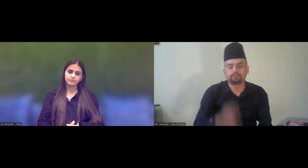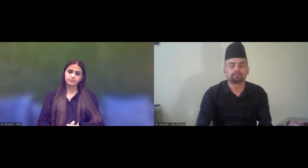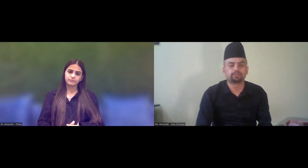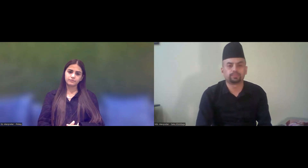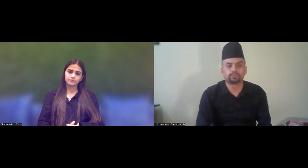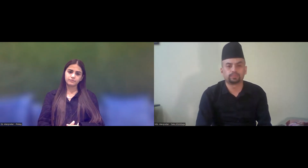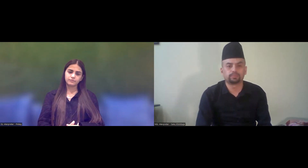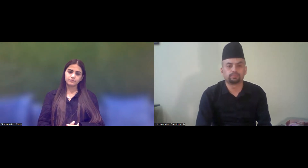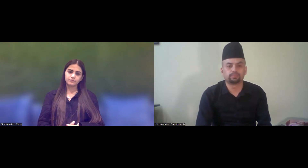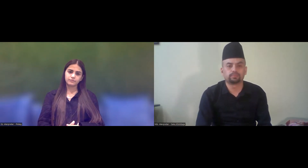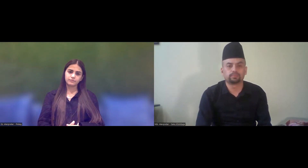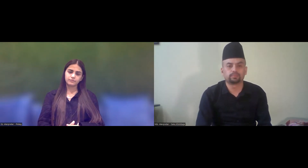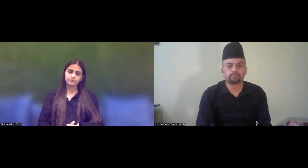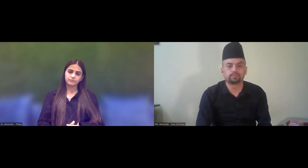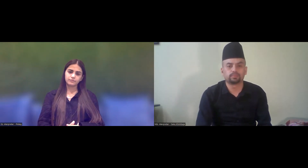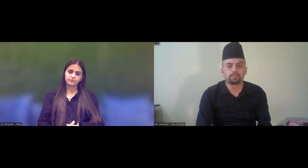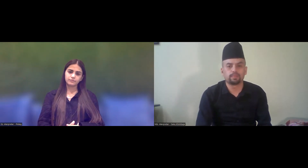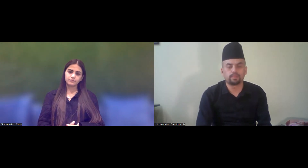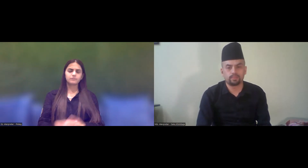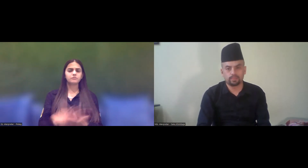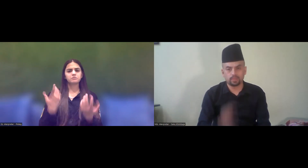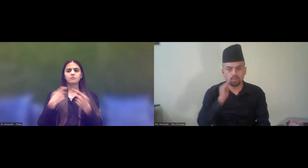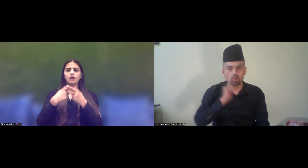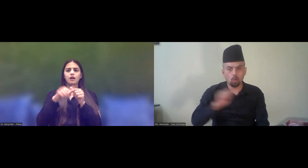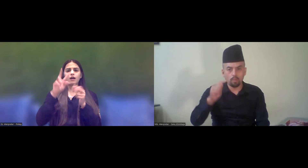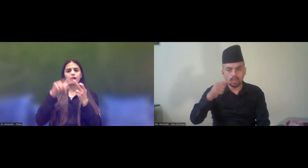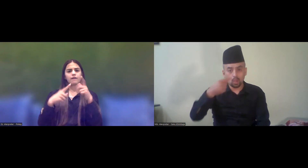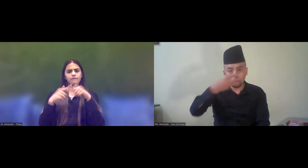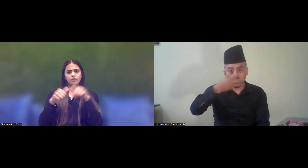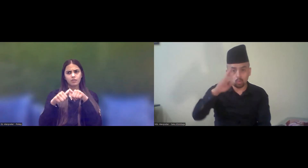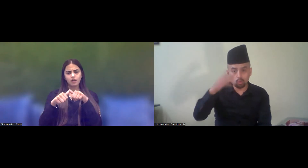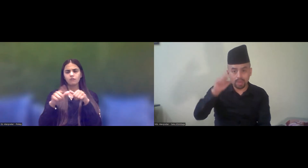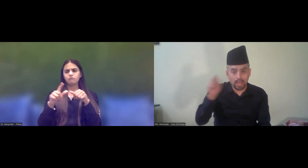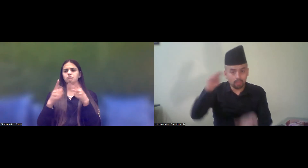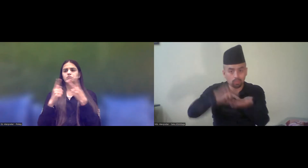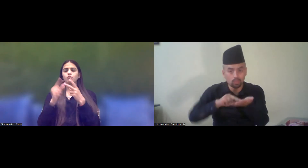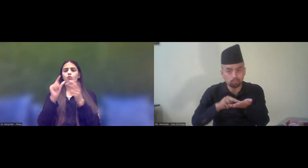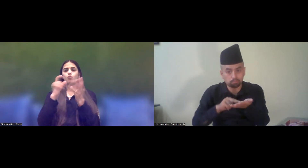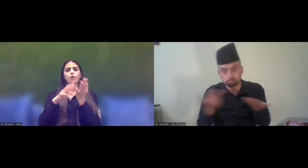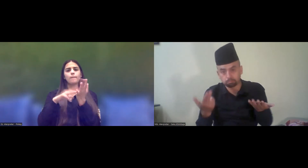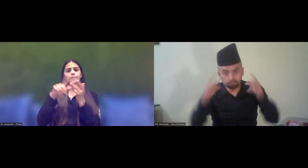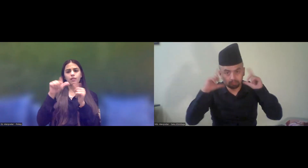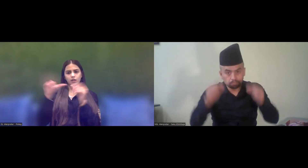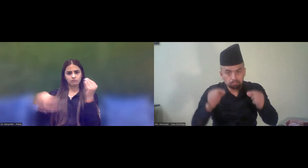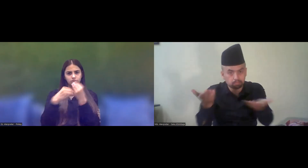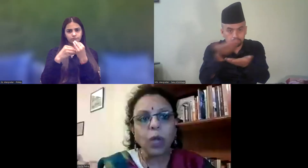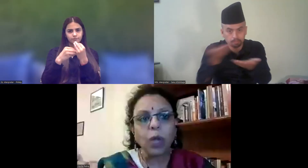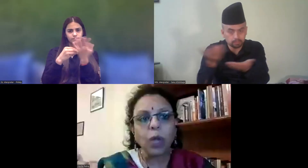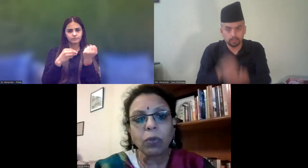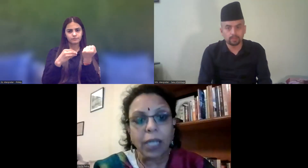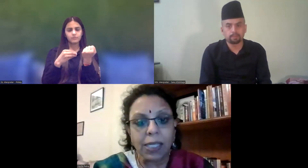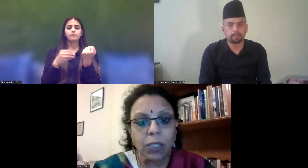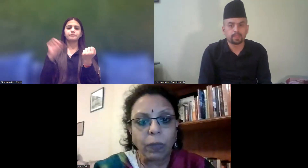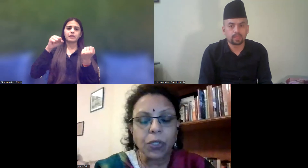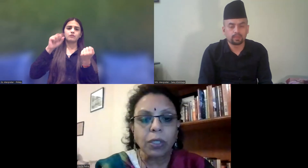Anything you want to add, Kavita or Urmila, to Sanket's question? Yes, I would like to add two things. One is, I'm so happy